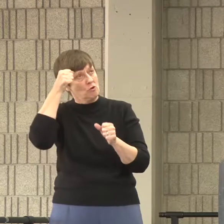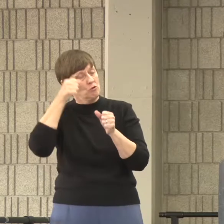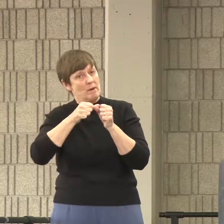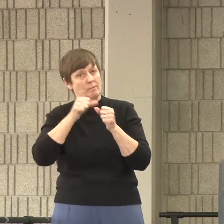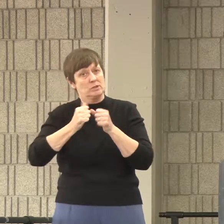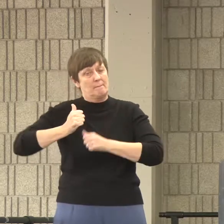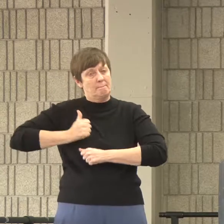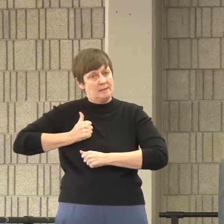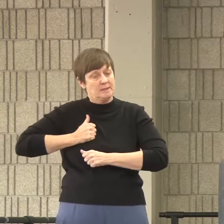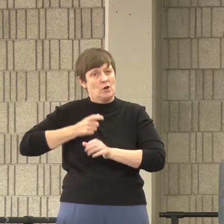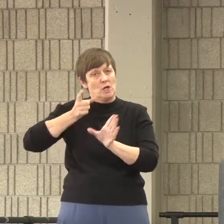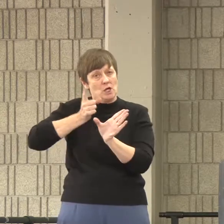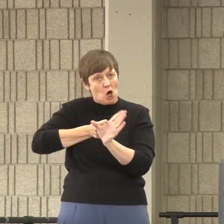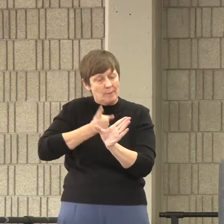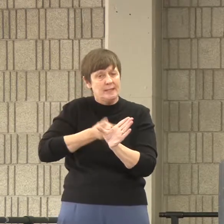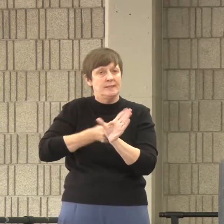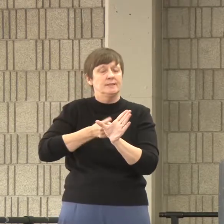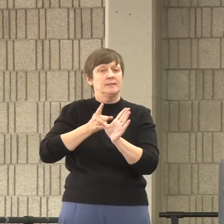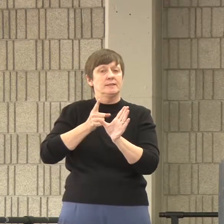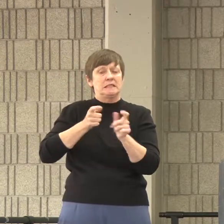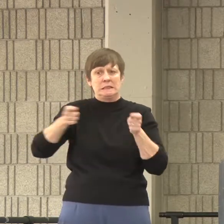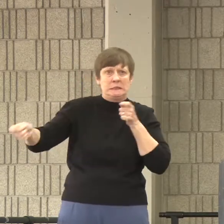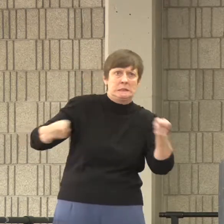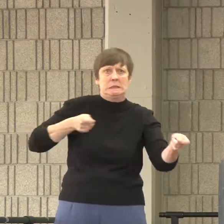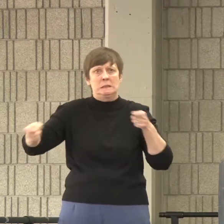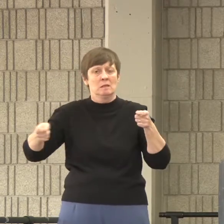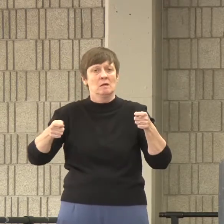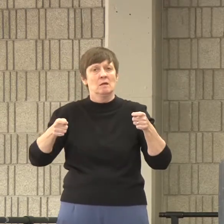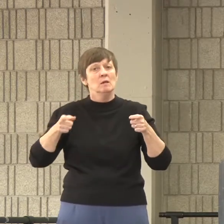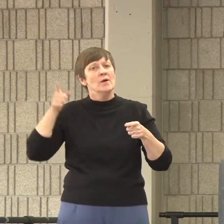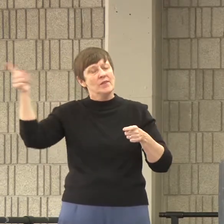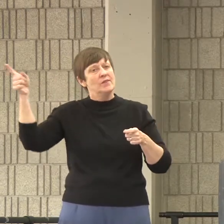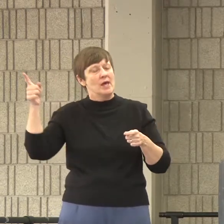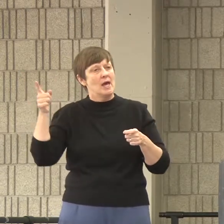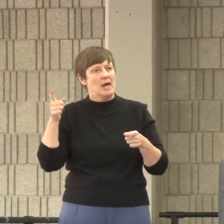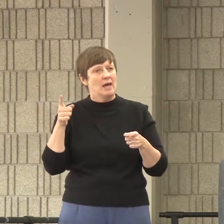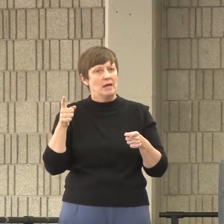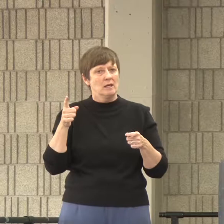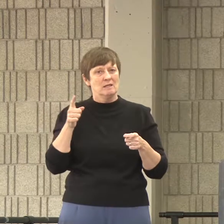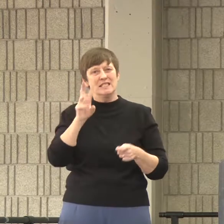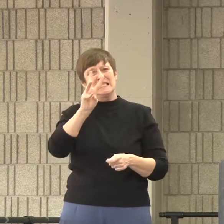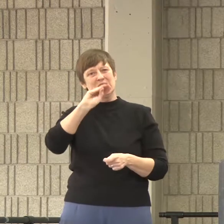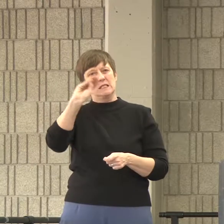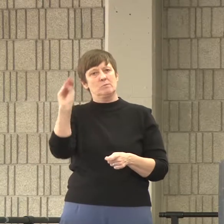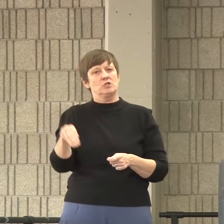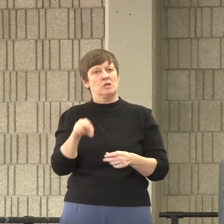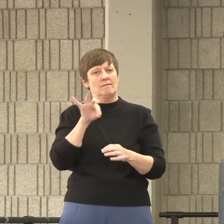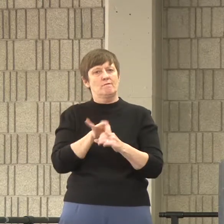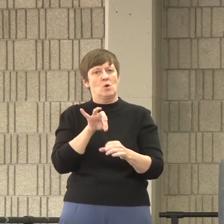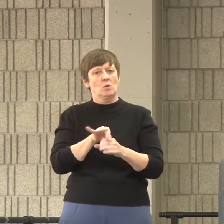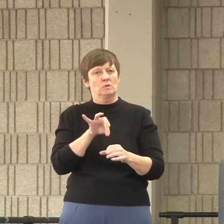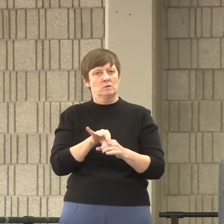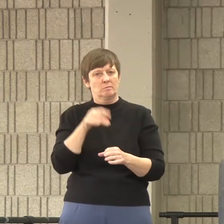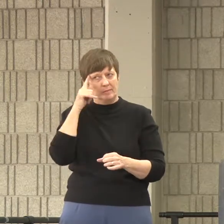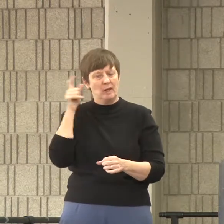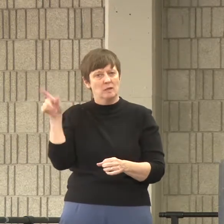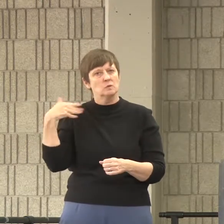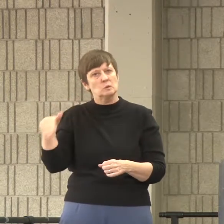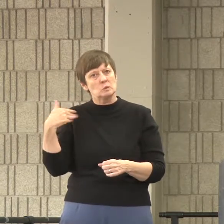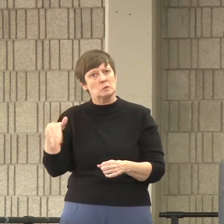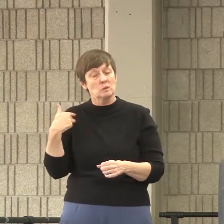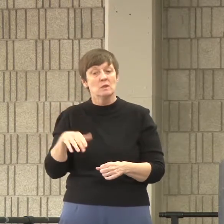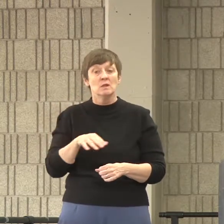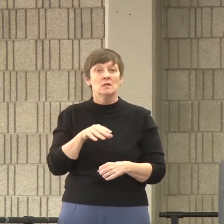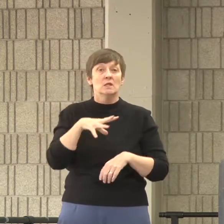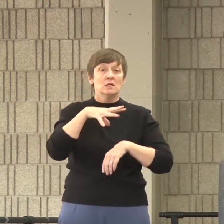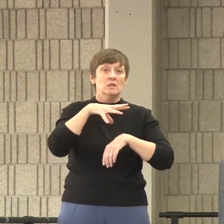and communistic power and totalitarian rule over them, where they approach up to 60% of the vote, and countries like Norway, where